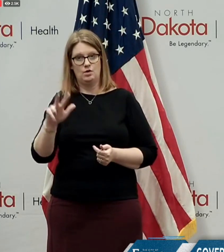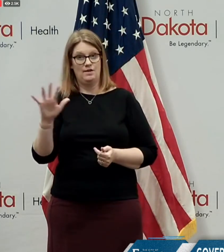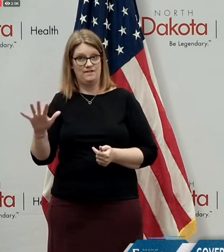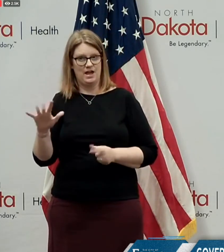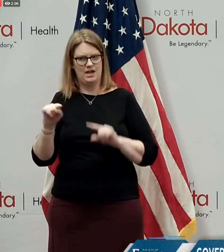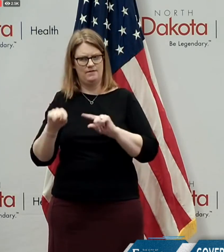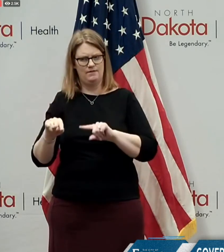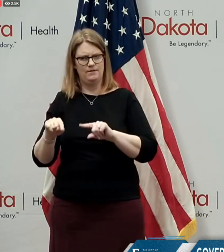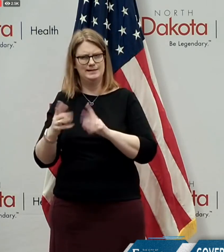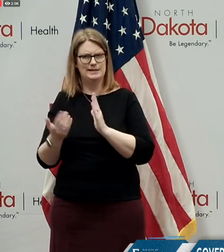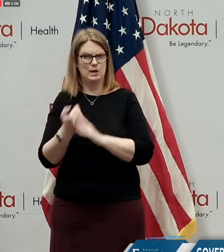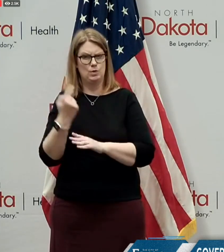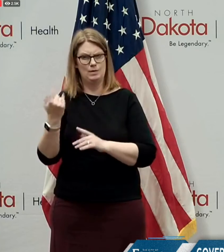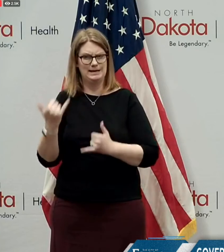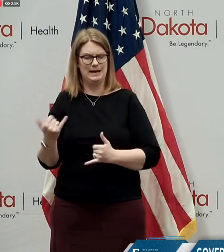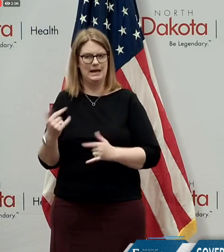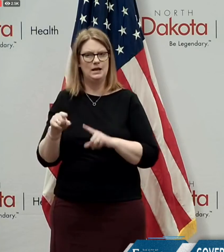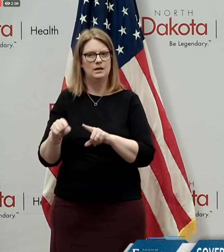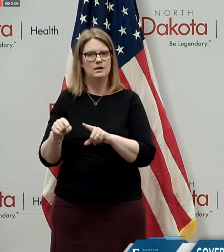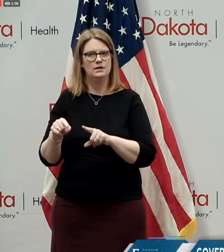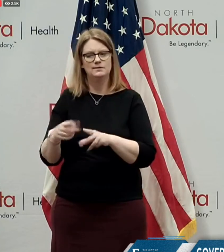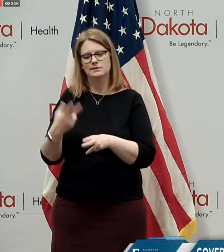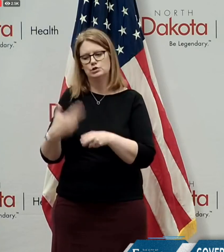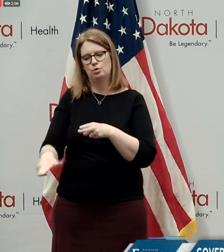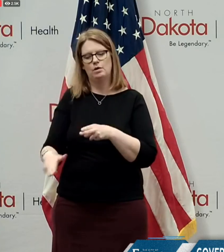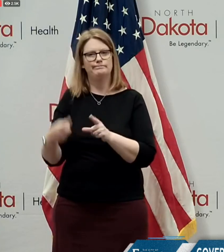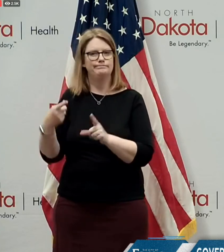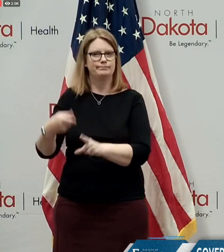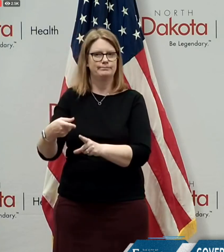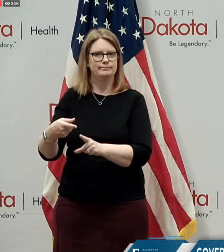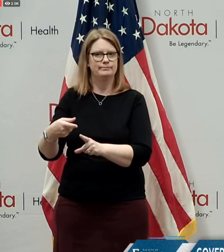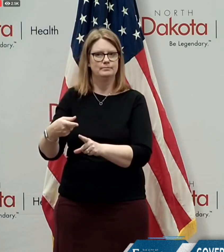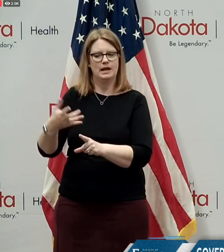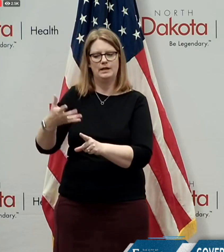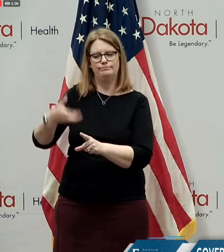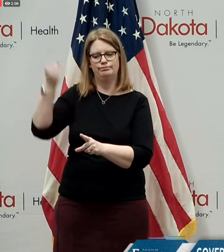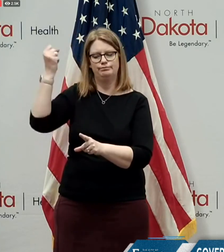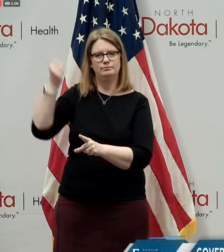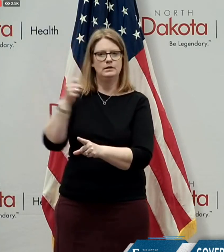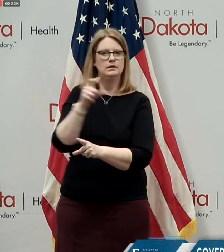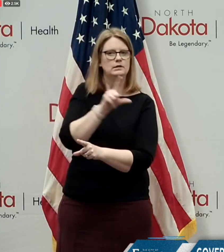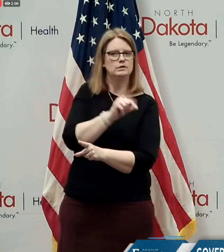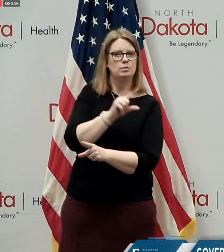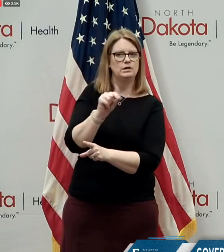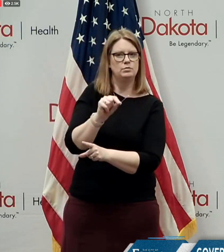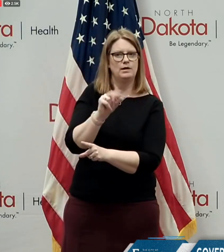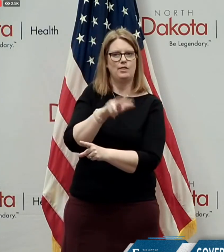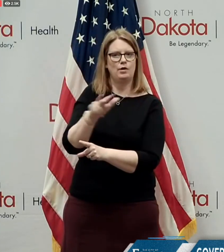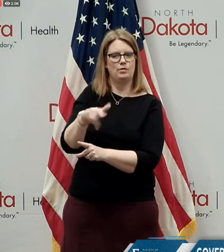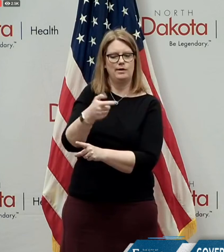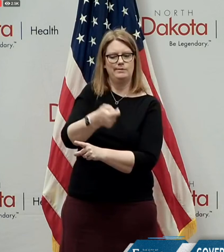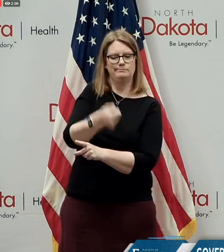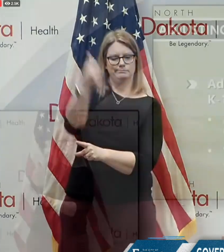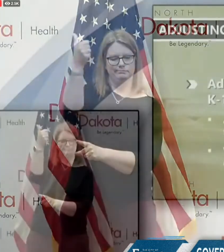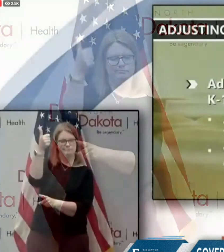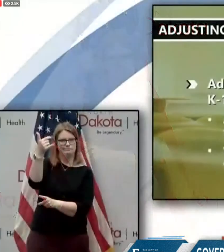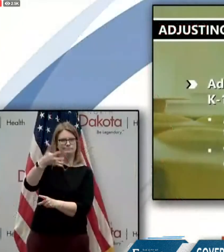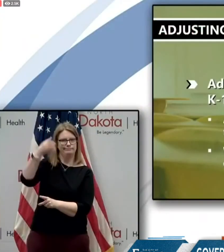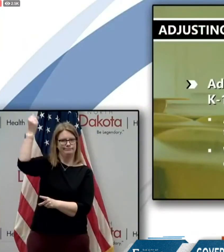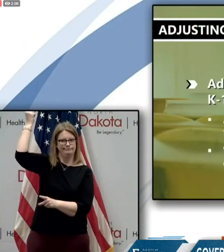2020-35, I believe, is the new one today, is very short and simple, and it says that it rescinds 2020-33. So we are rescinding